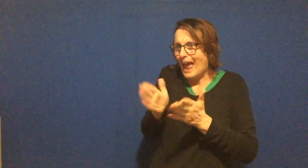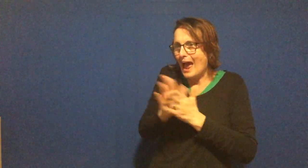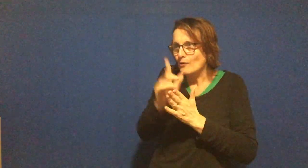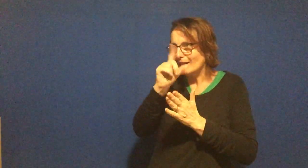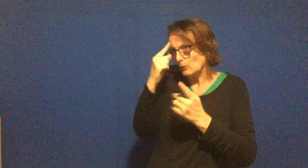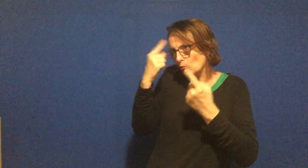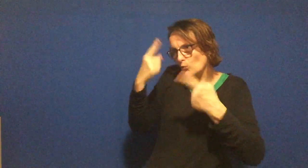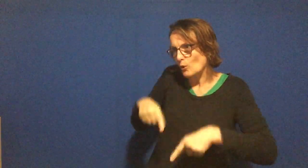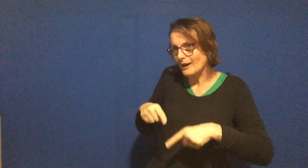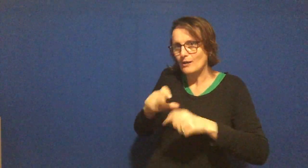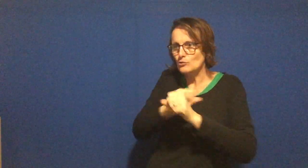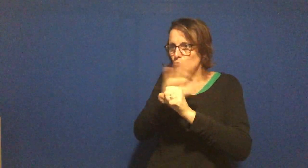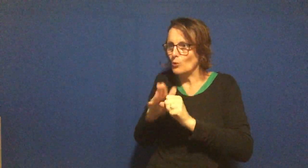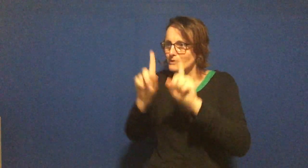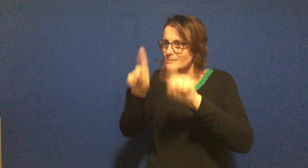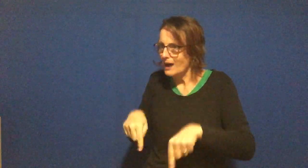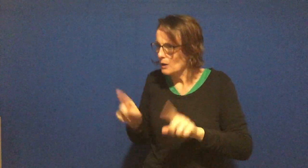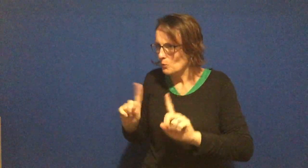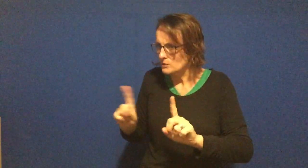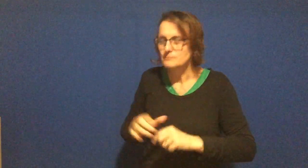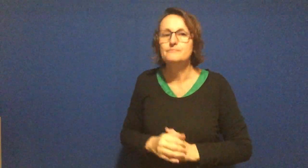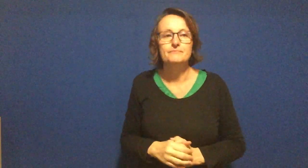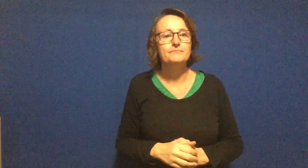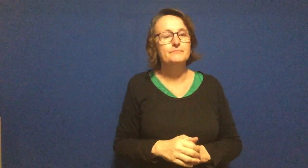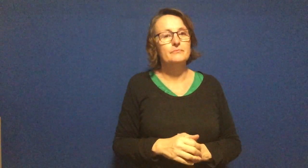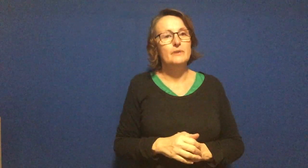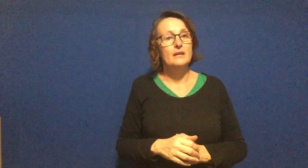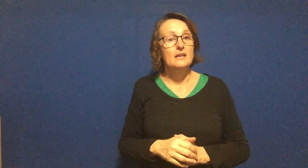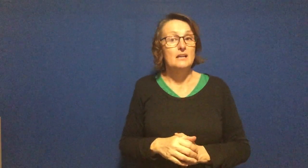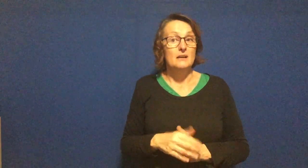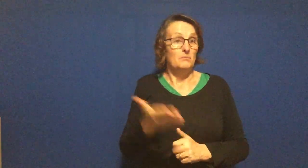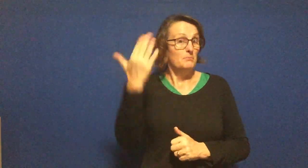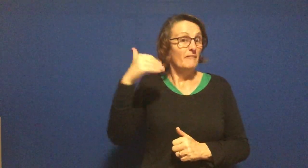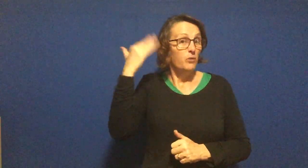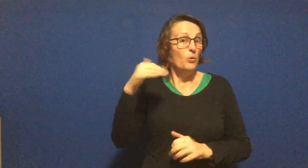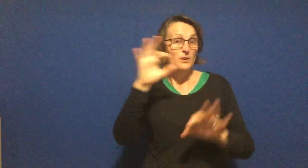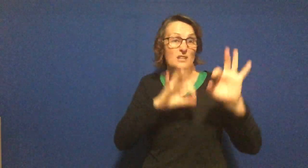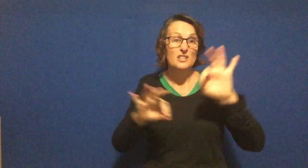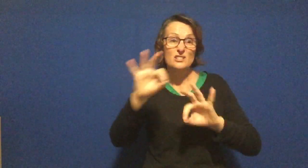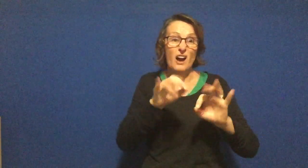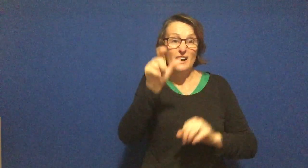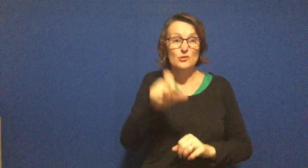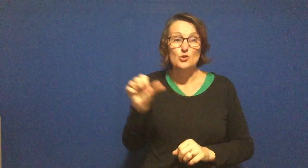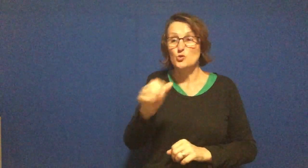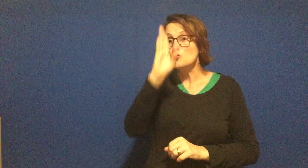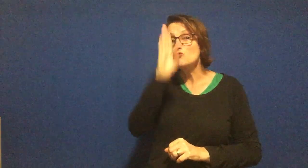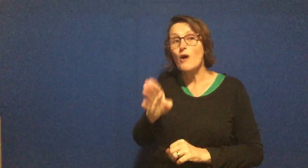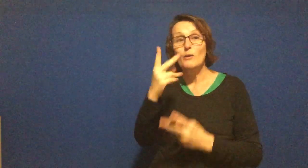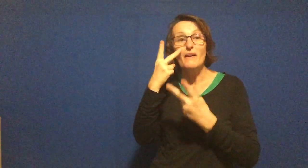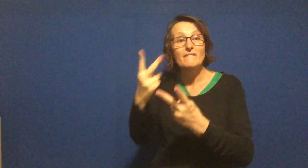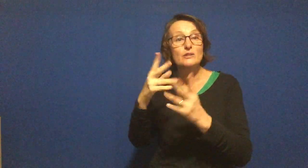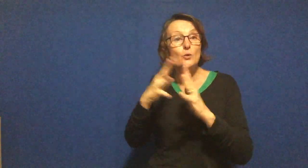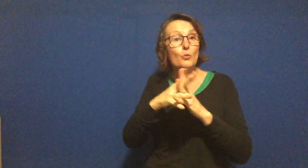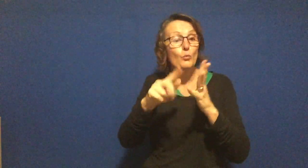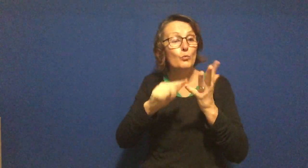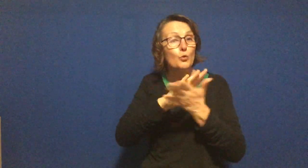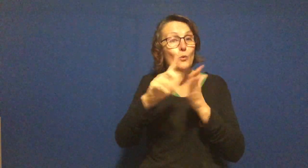this backstory? They should have been able to go through the wet food market within a day or two of the problem arising. So the WHO should have